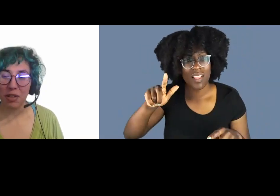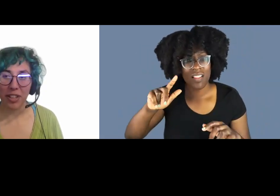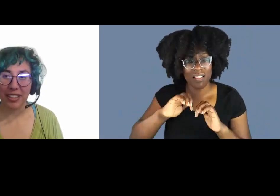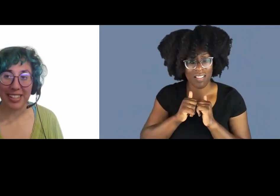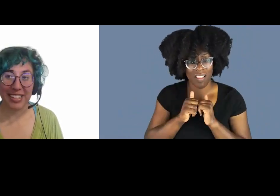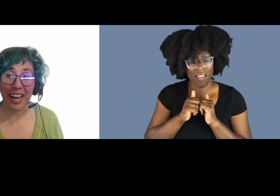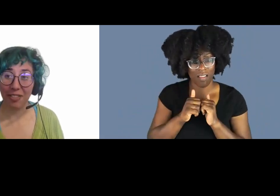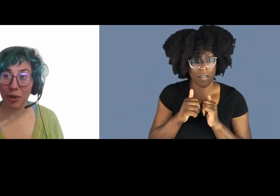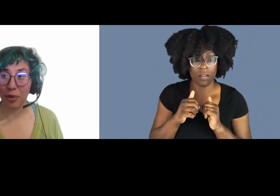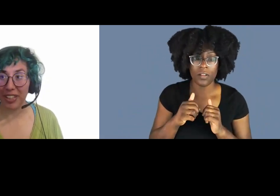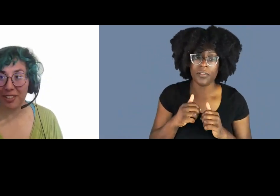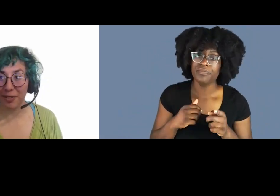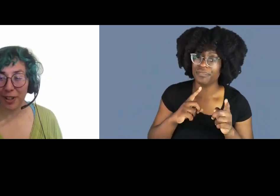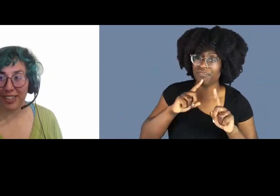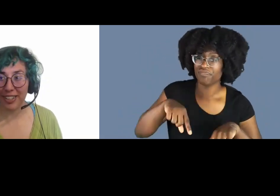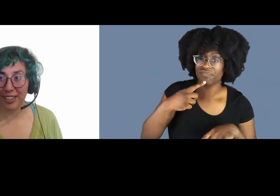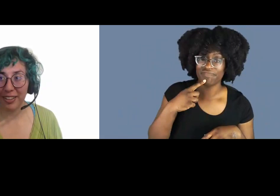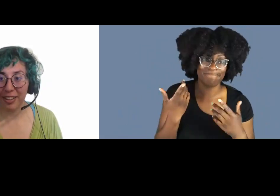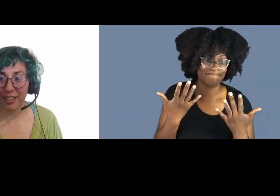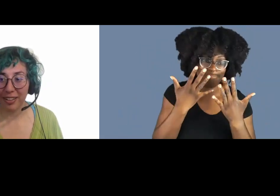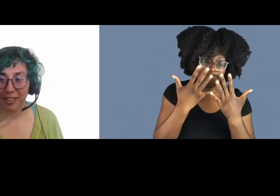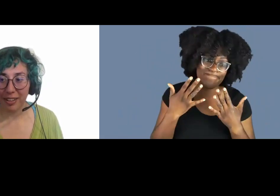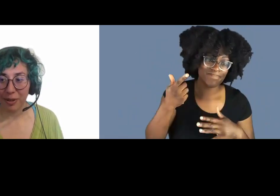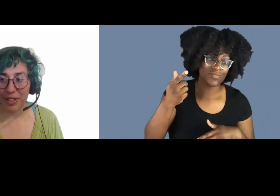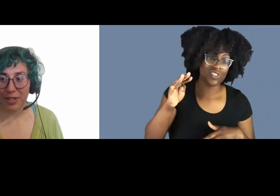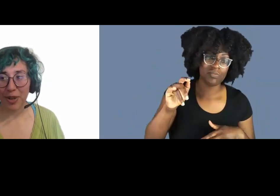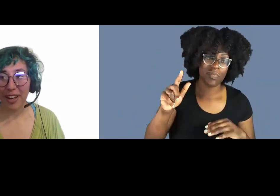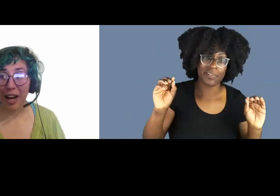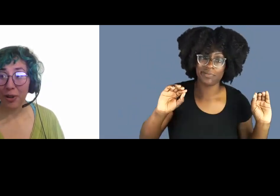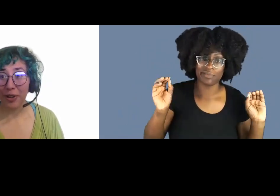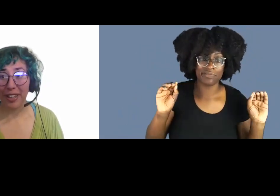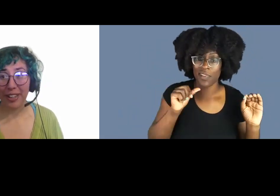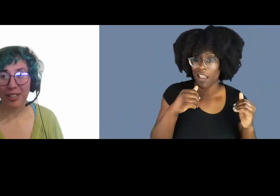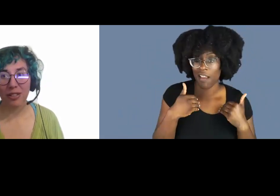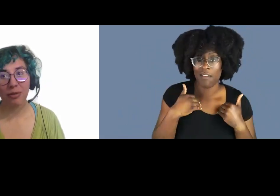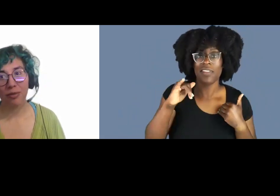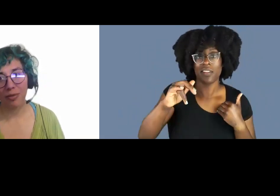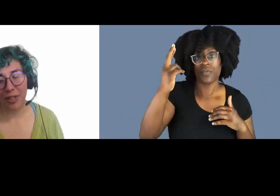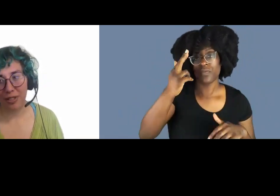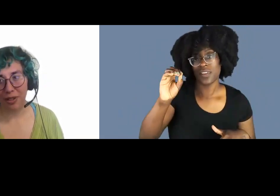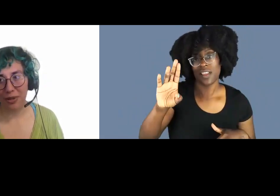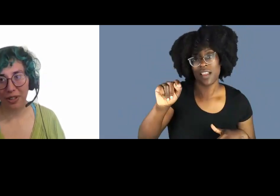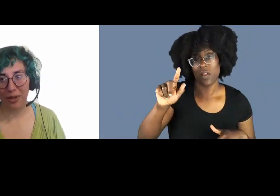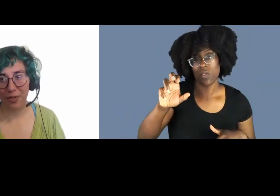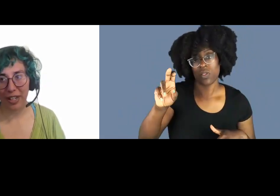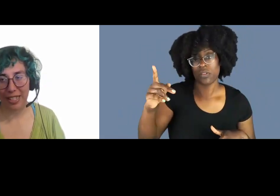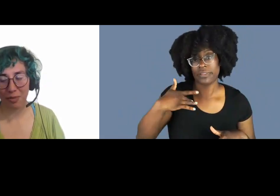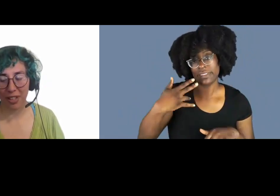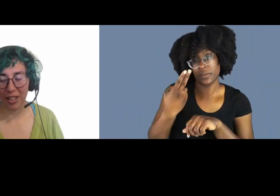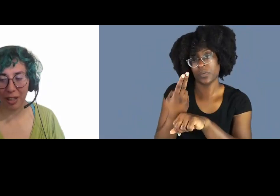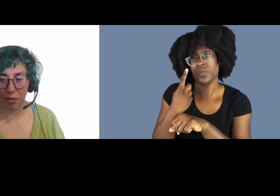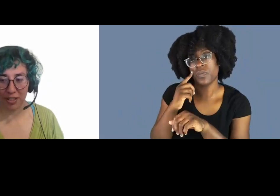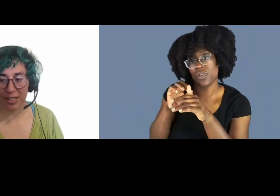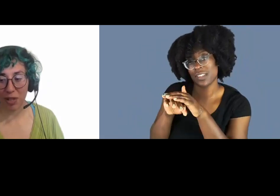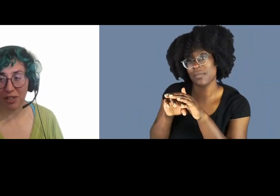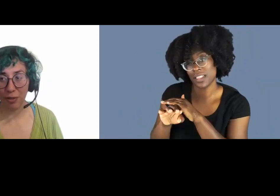Unfortunately, Gmail doesn't have an equivalent for it, which is why Outlook is what's usually used for